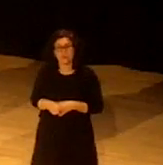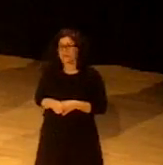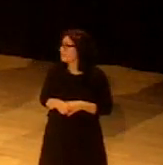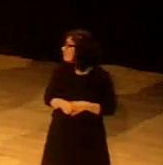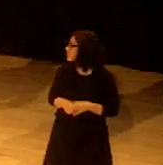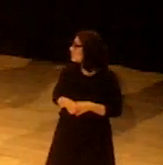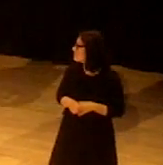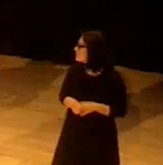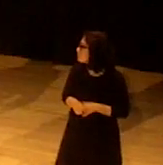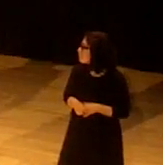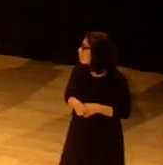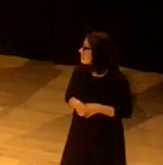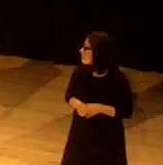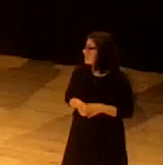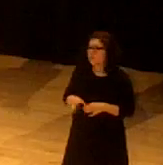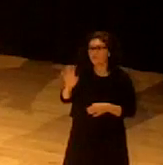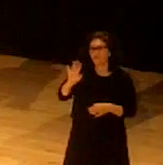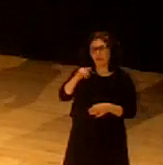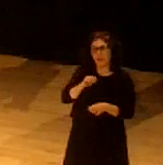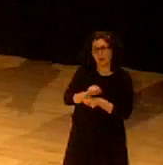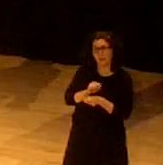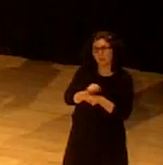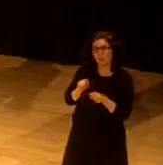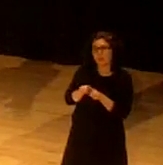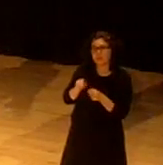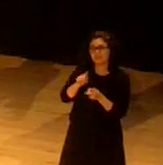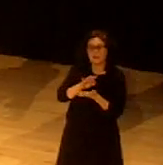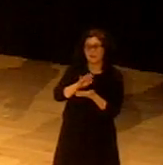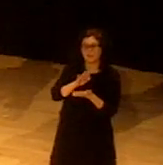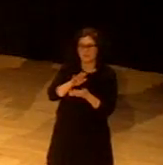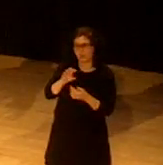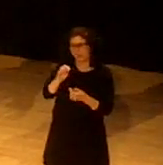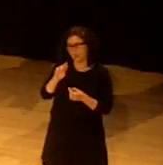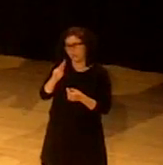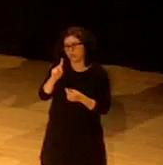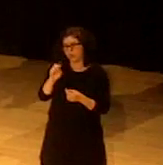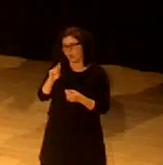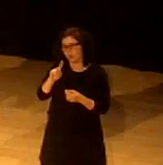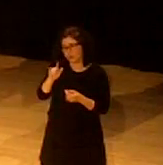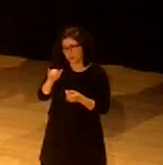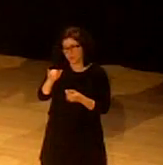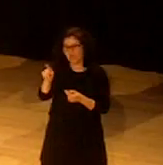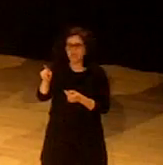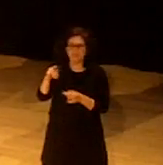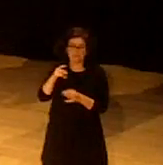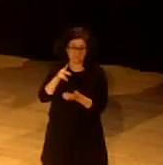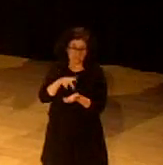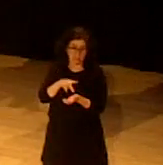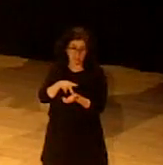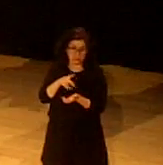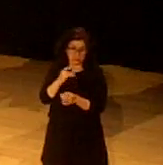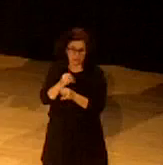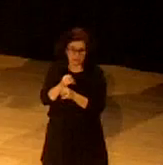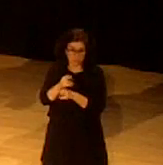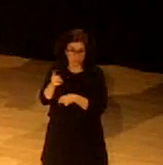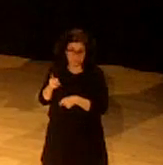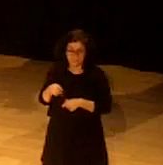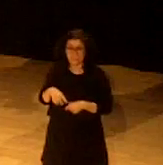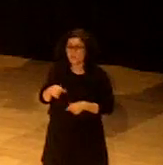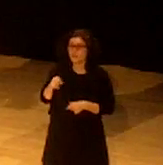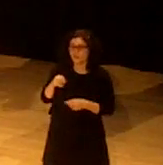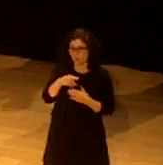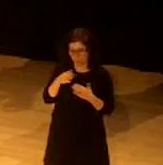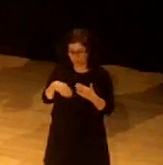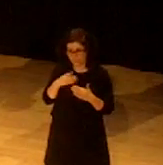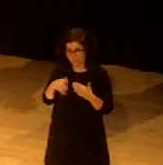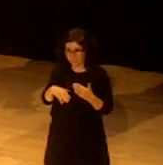experiences earlier, but I worked as a trainee orderly in a psychiatric institution, and I used to see, at the weekends, the parents or